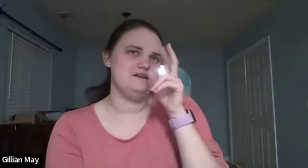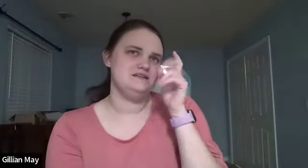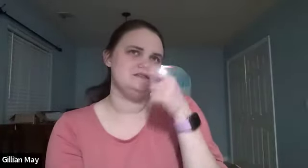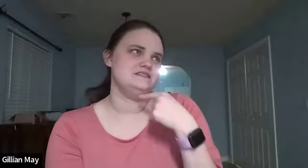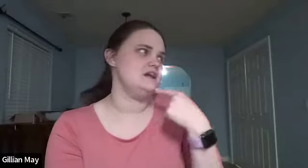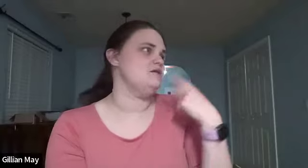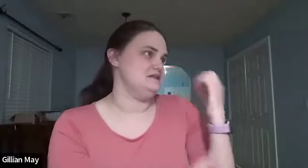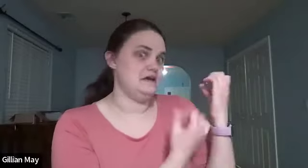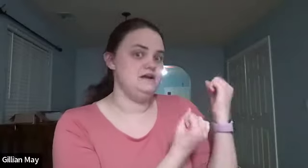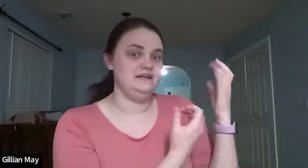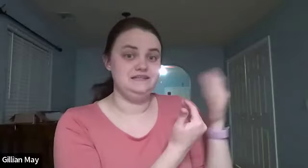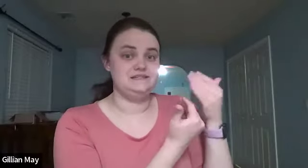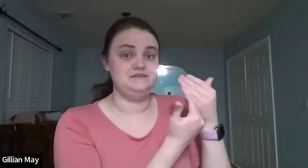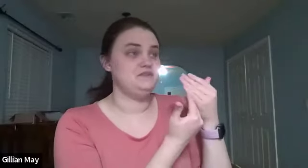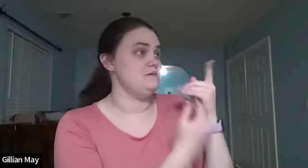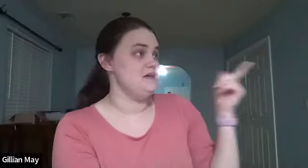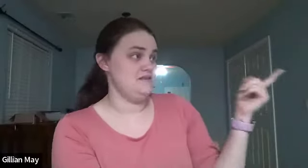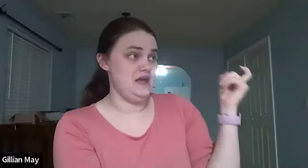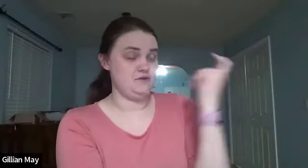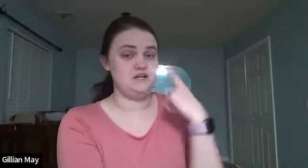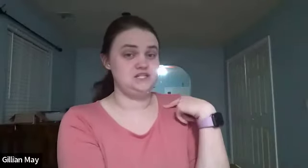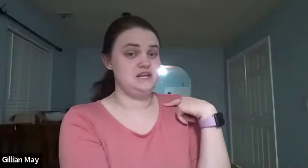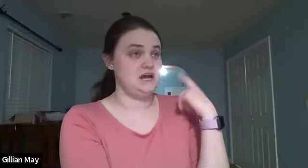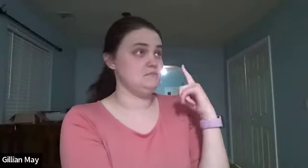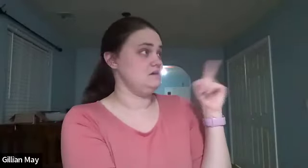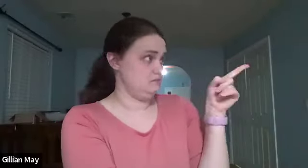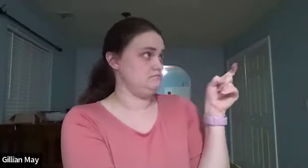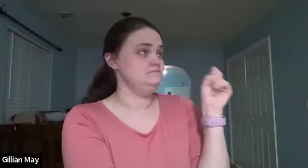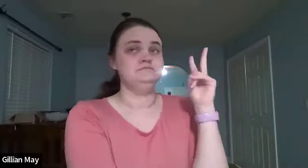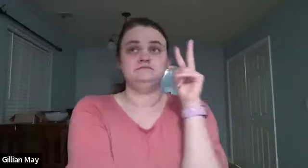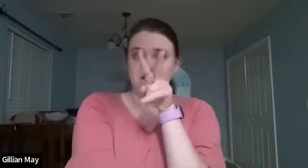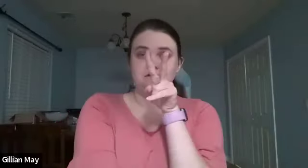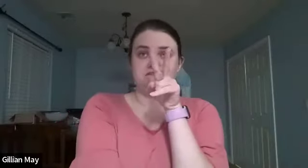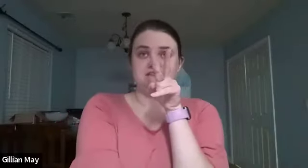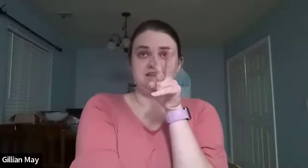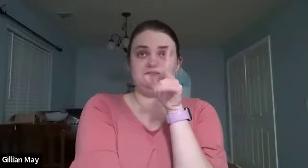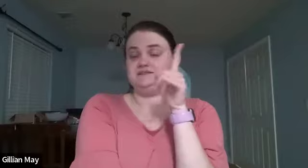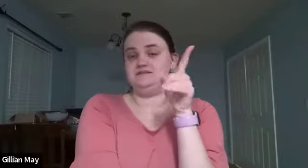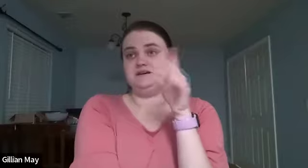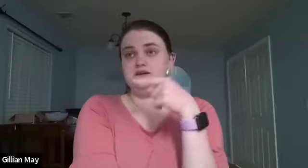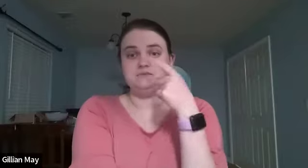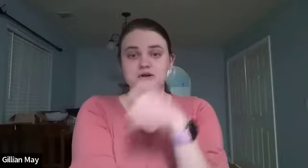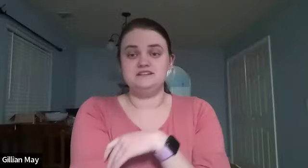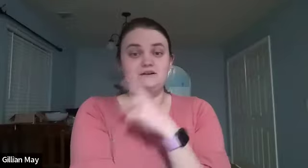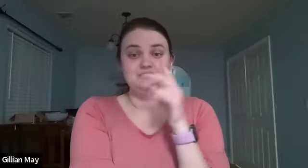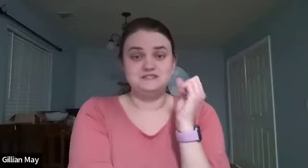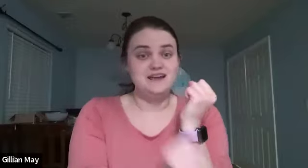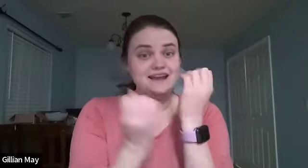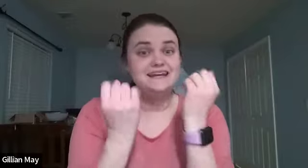see what they say and I'll like sign it easily. But then the minute they have a question and I'm like, I look at the hearing person, I'll either sign it